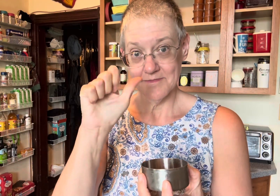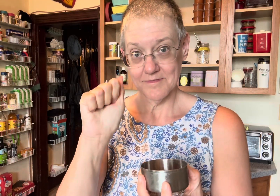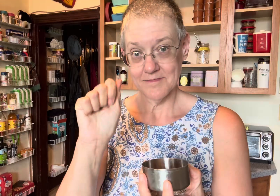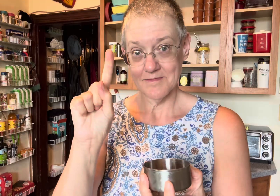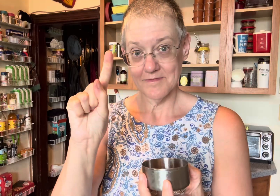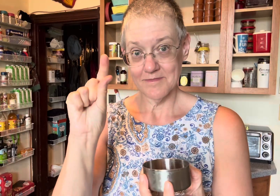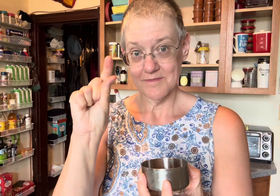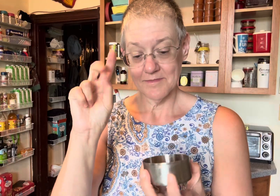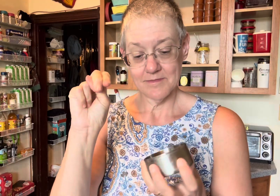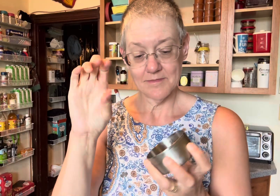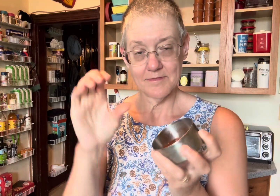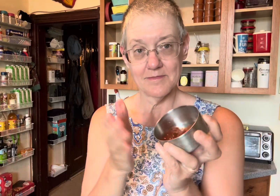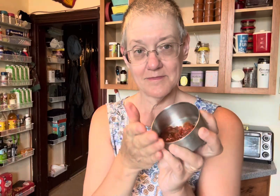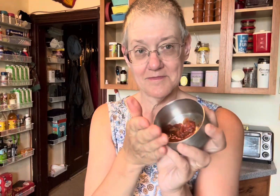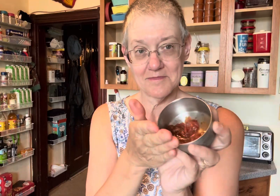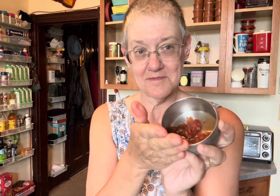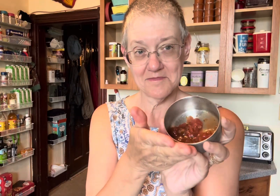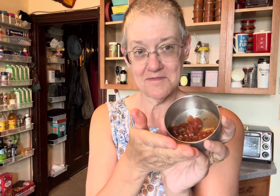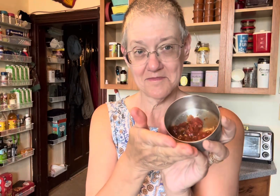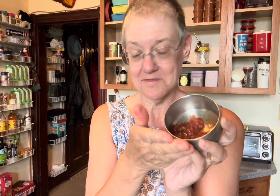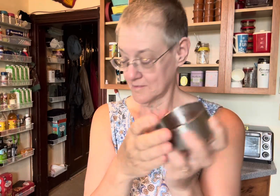of net carbs.